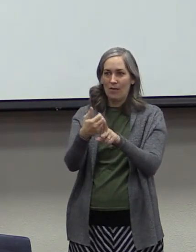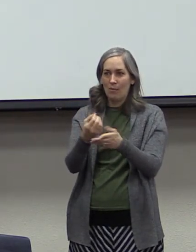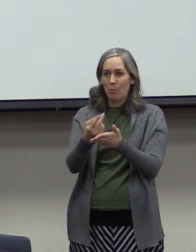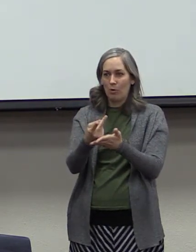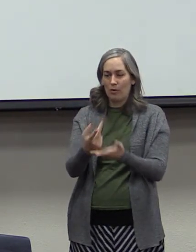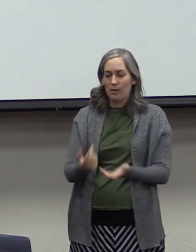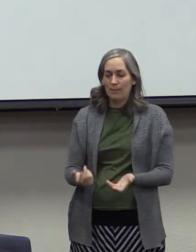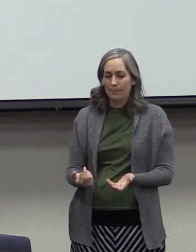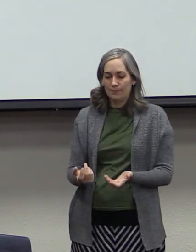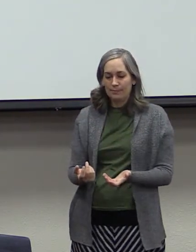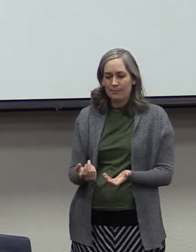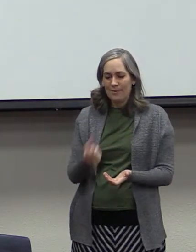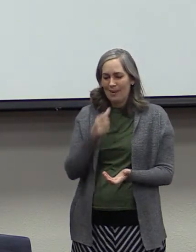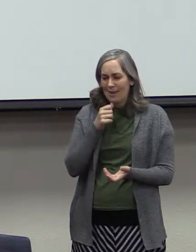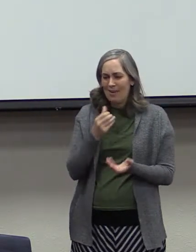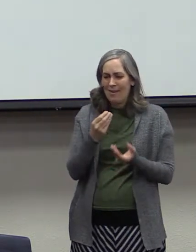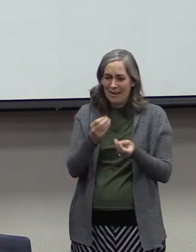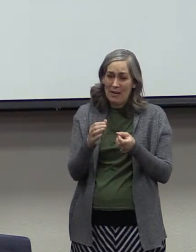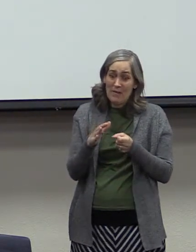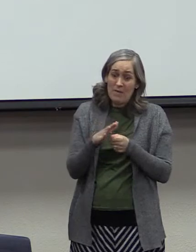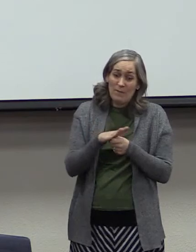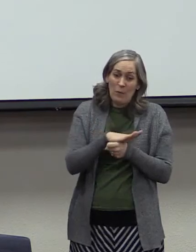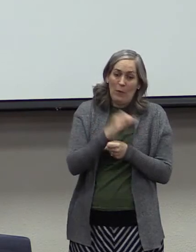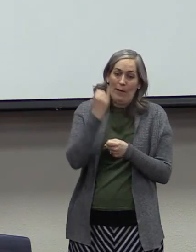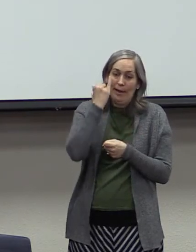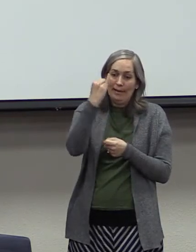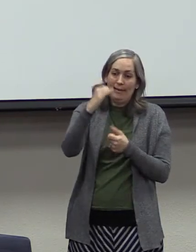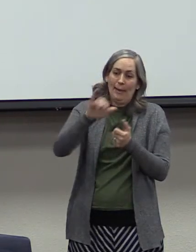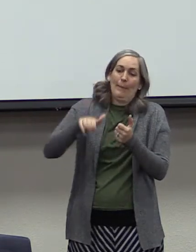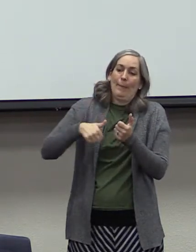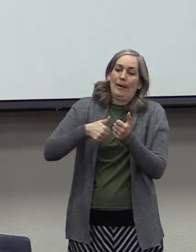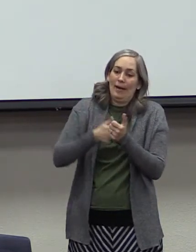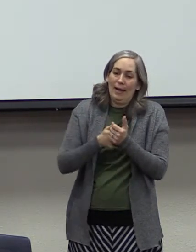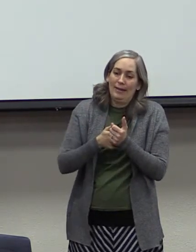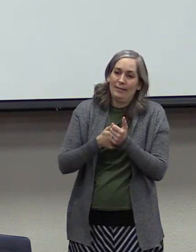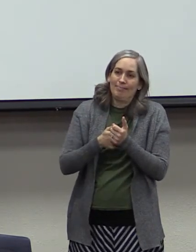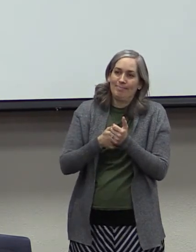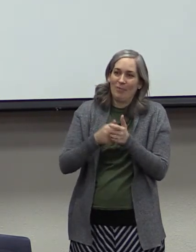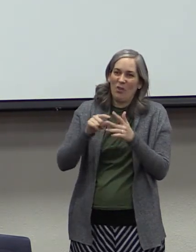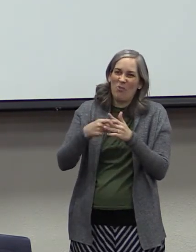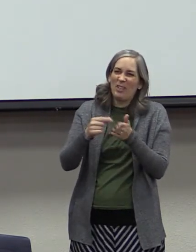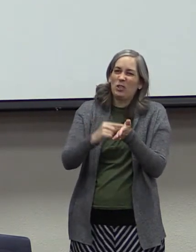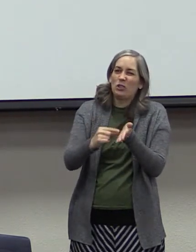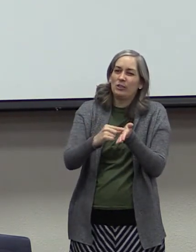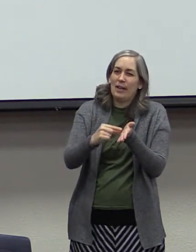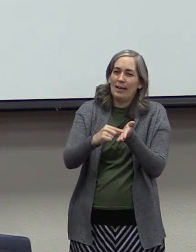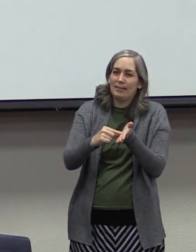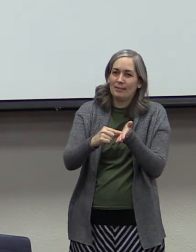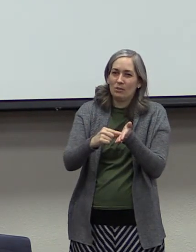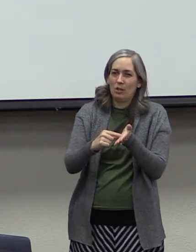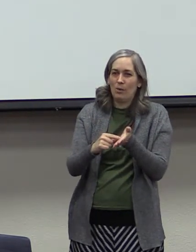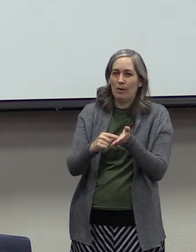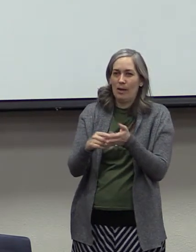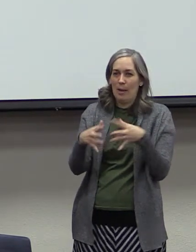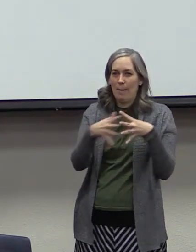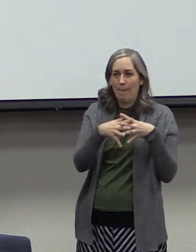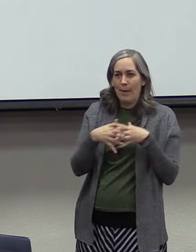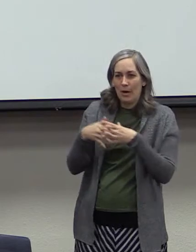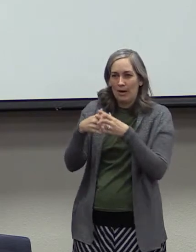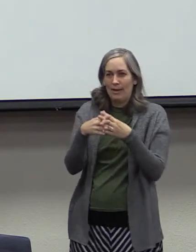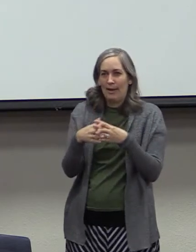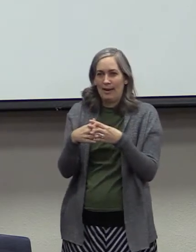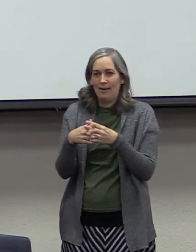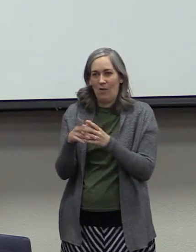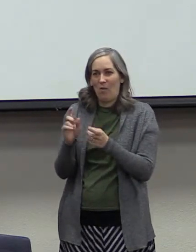encompass the idea behind the original, or the word in the original text. The American Revised Version that came out in the